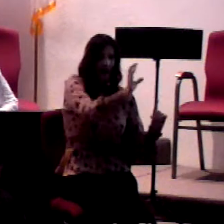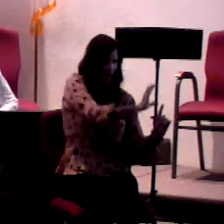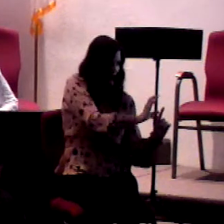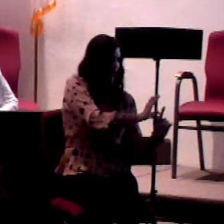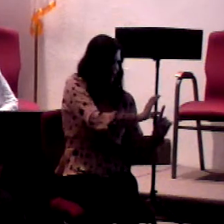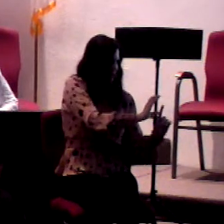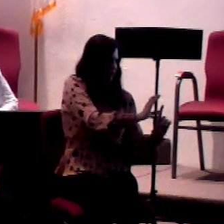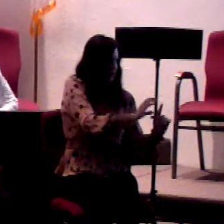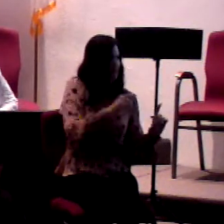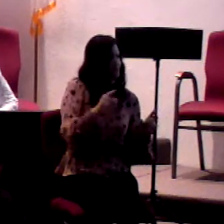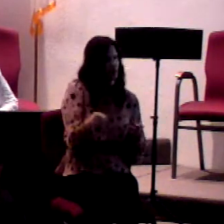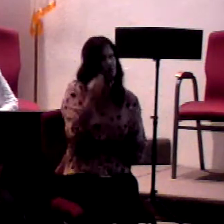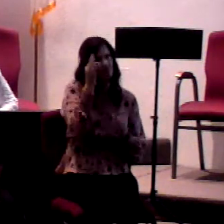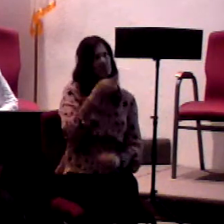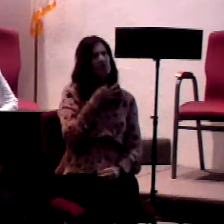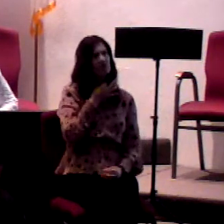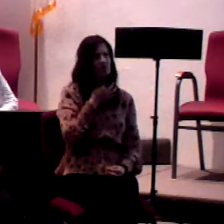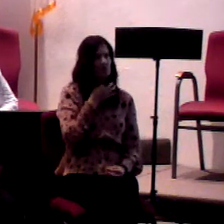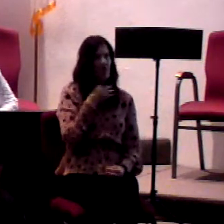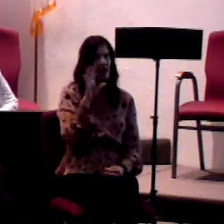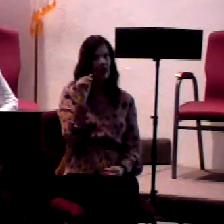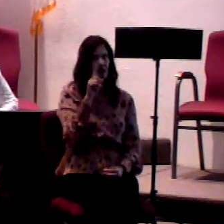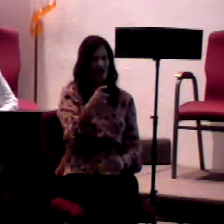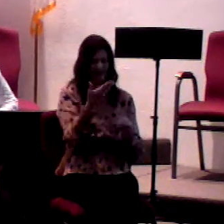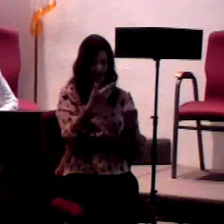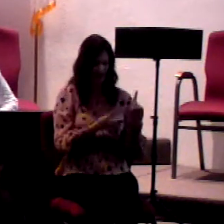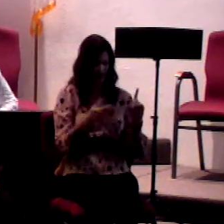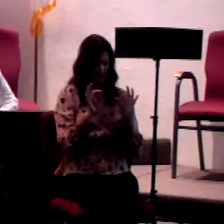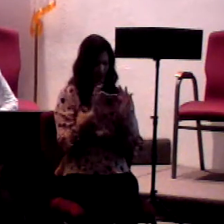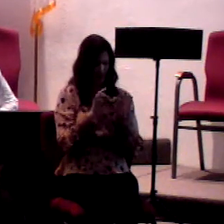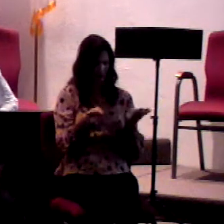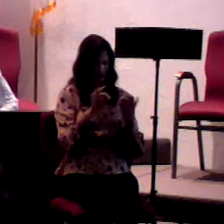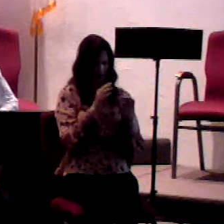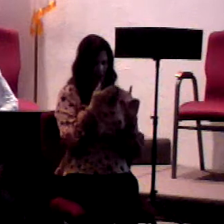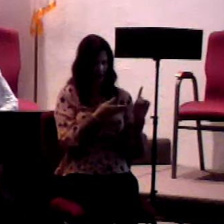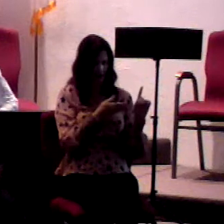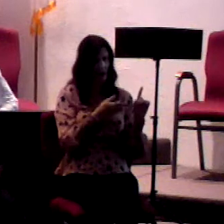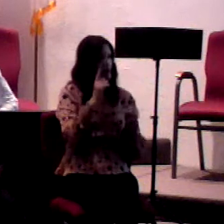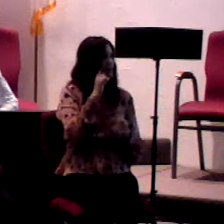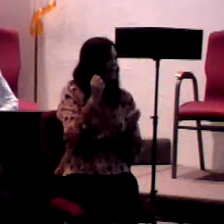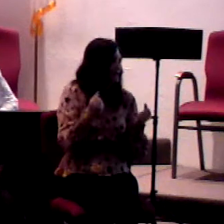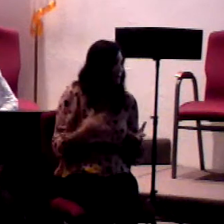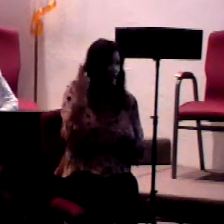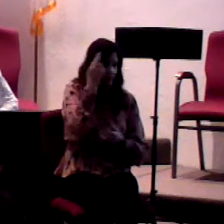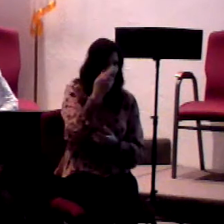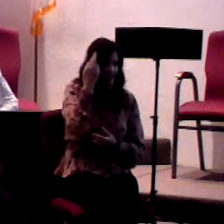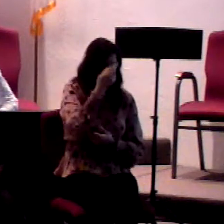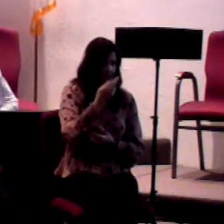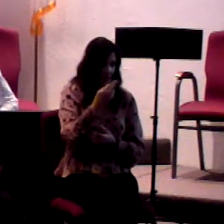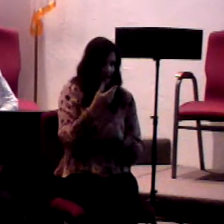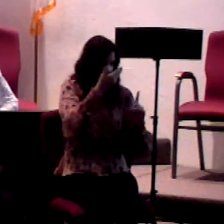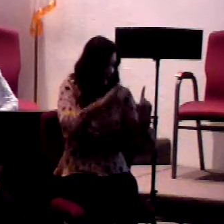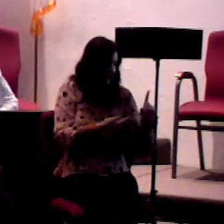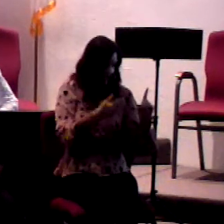So as you ponder anew that question, is he worthy? And think of the many reasons that he is in your life.